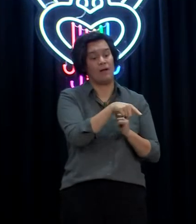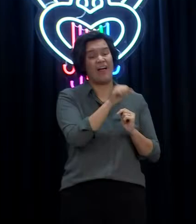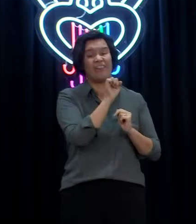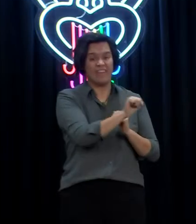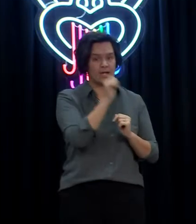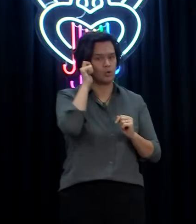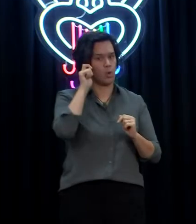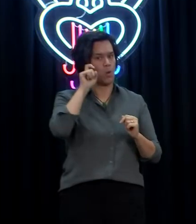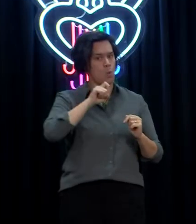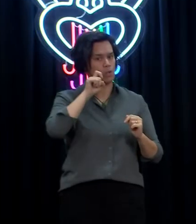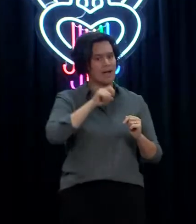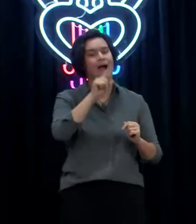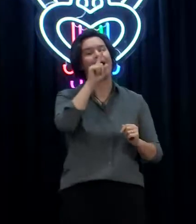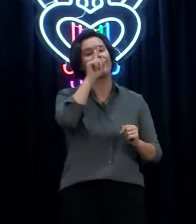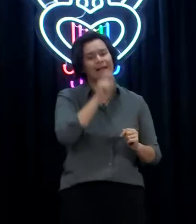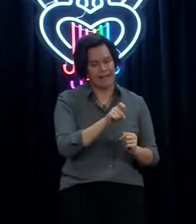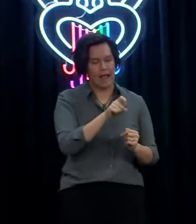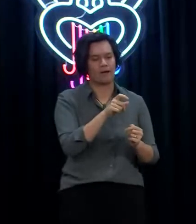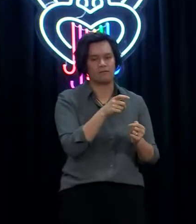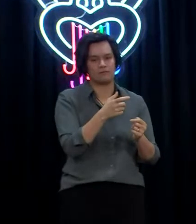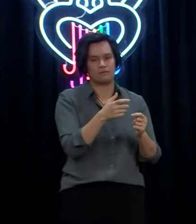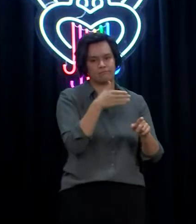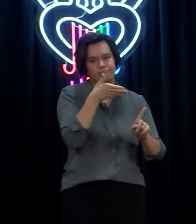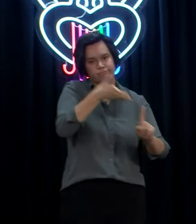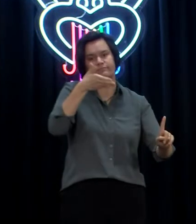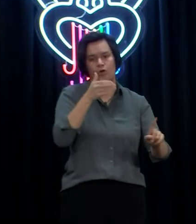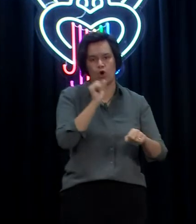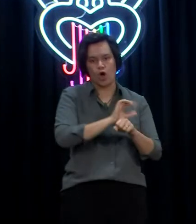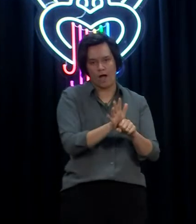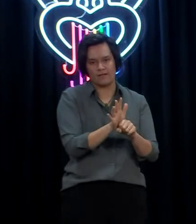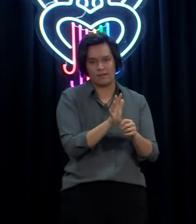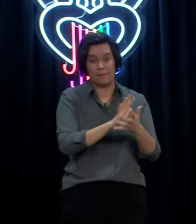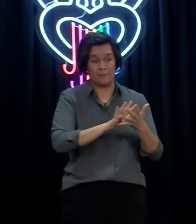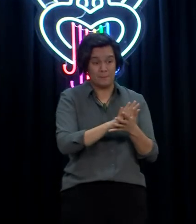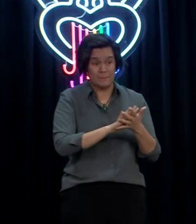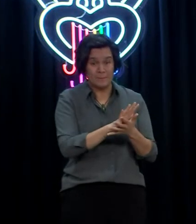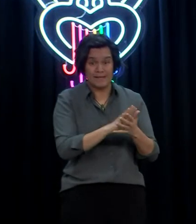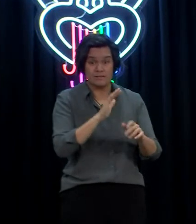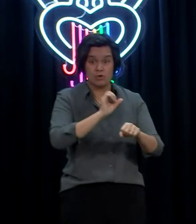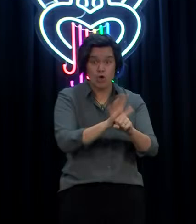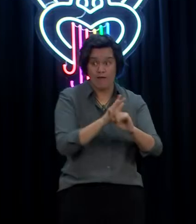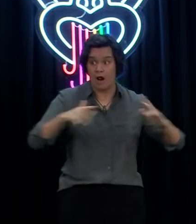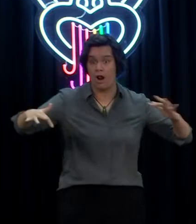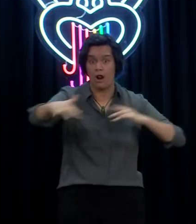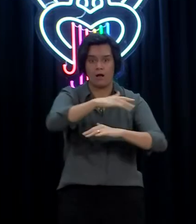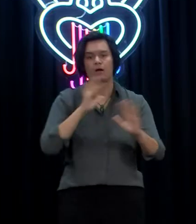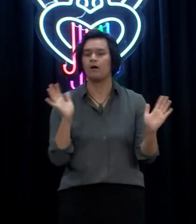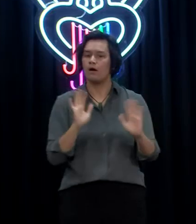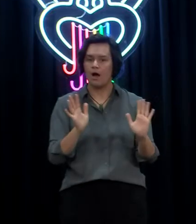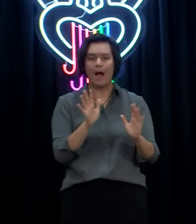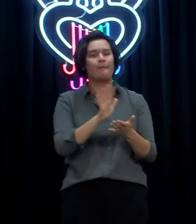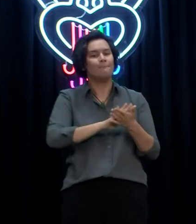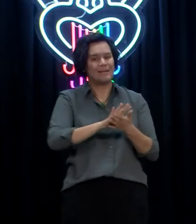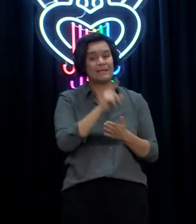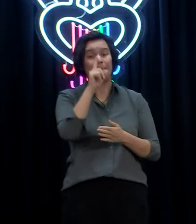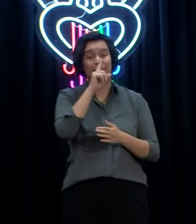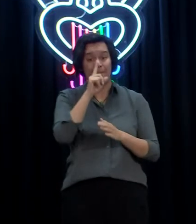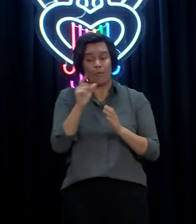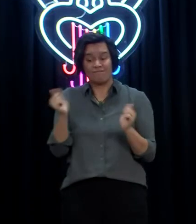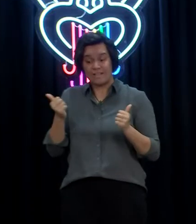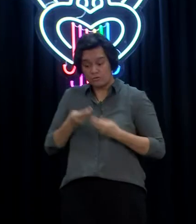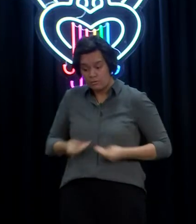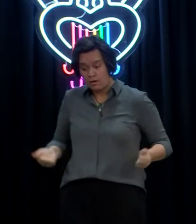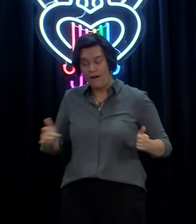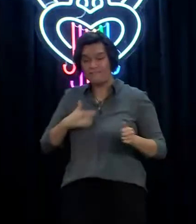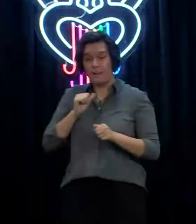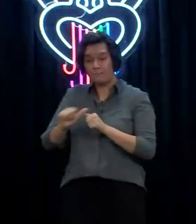recovered cases can continue to shed the virus. However, wastewater detections like this do reinforce